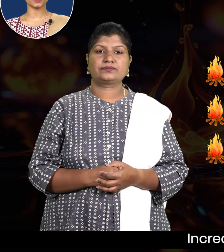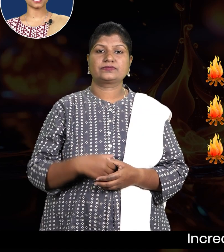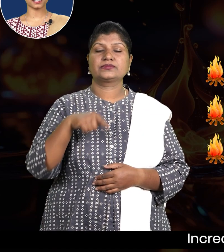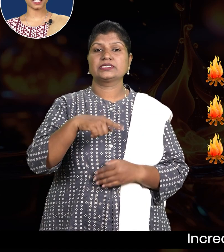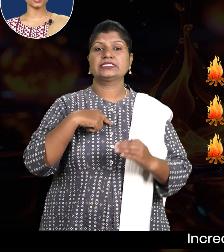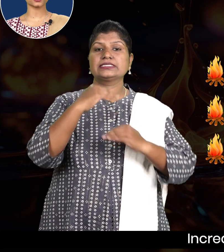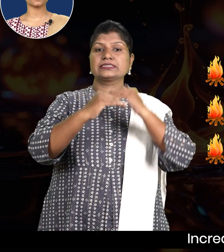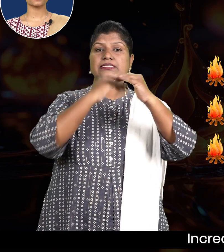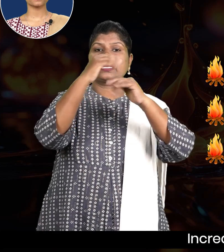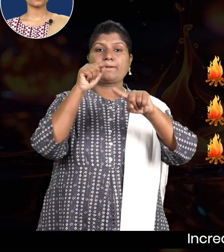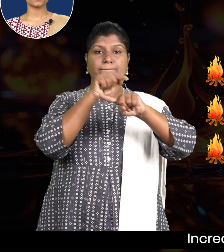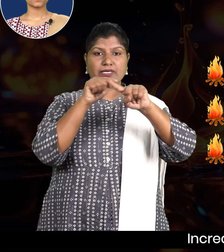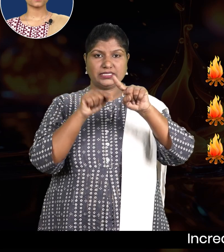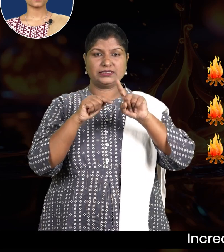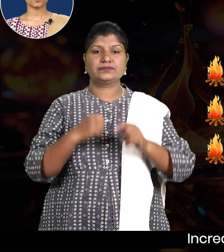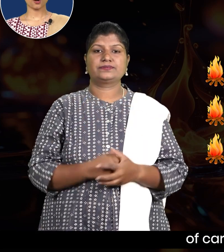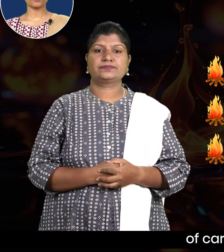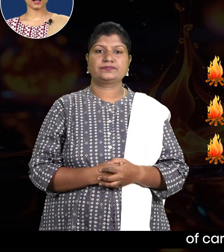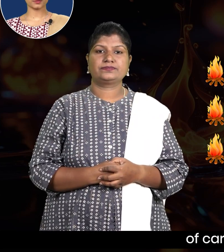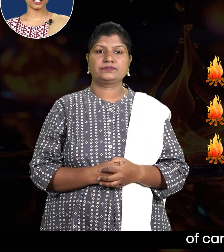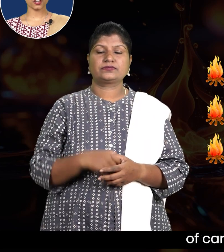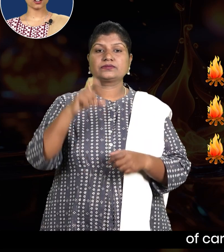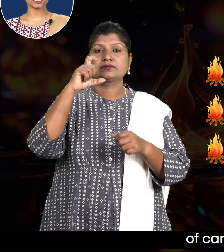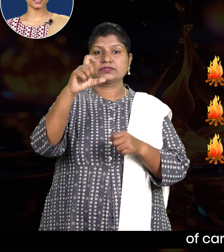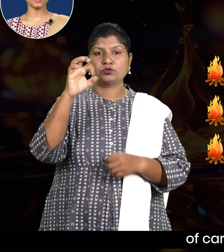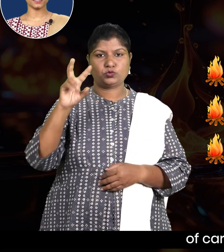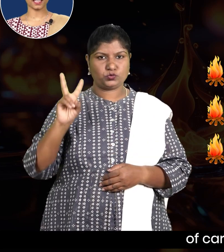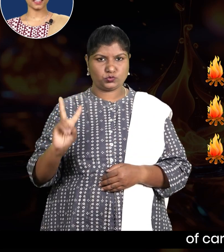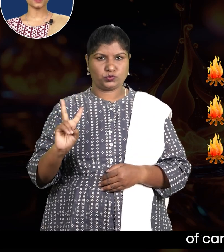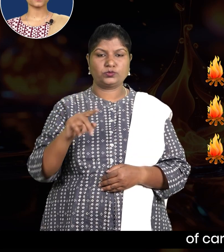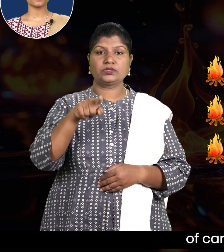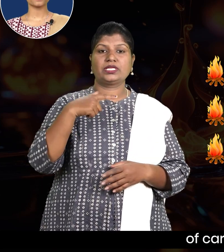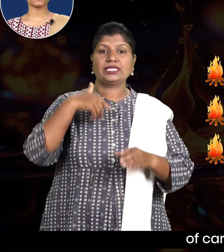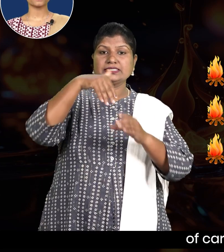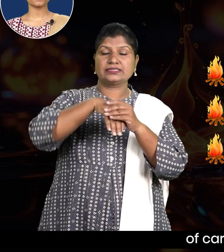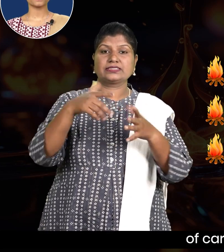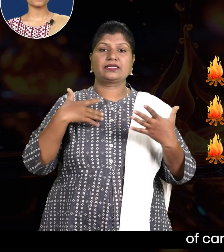Increased percentage of carbon dioxide in air